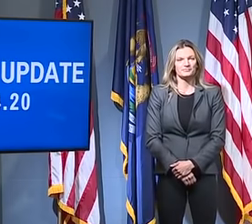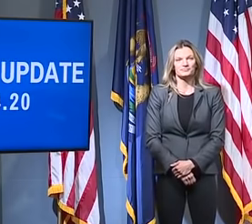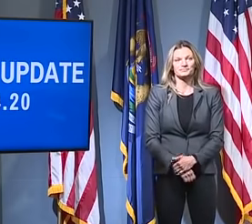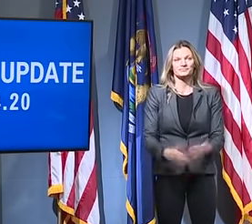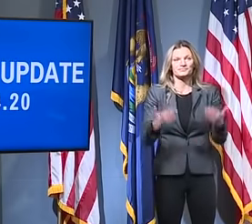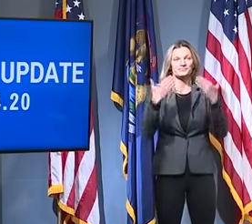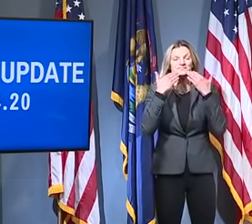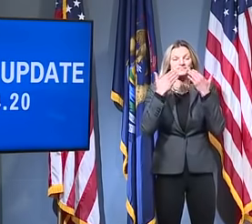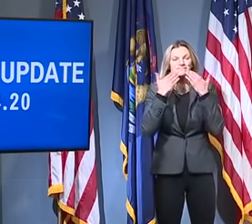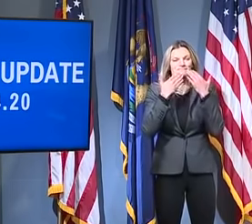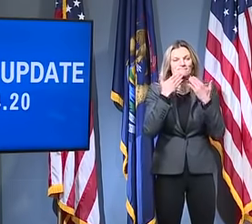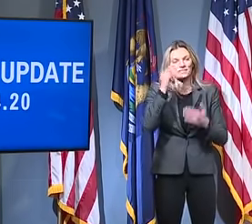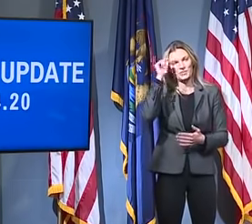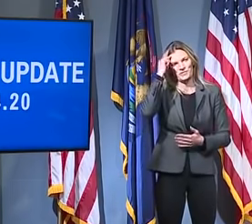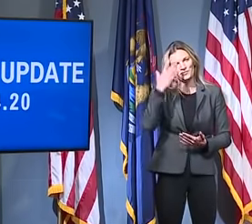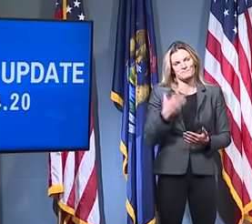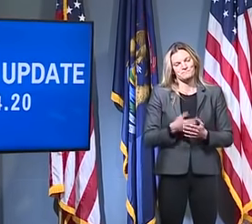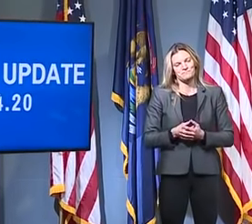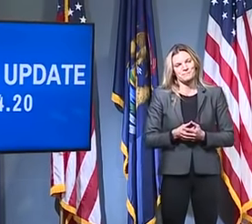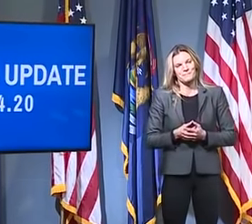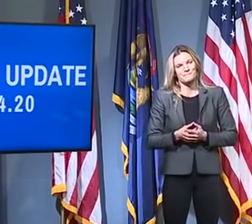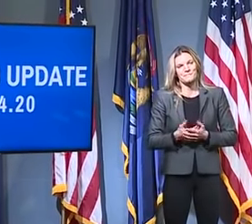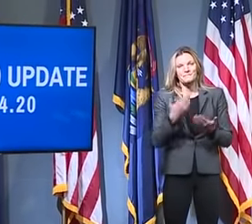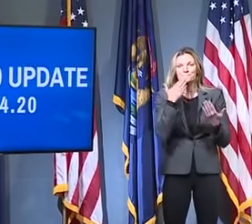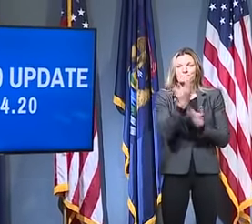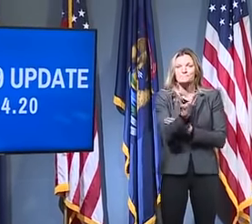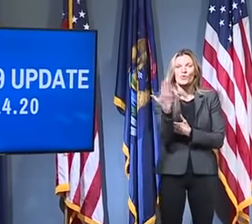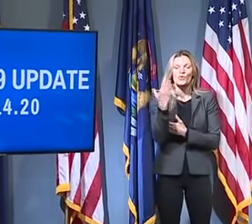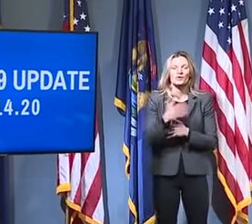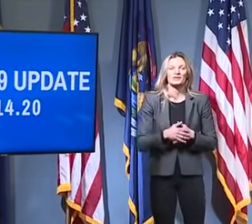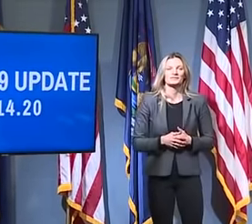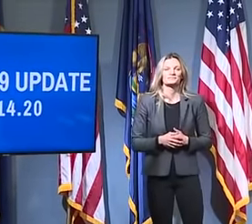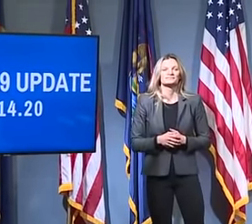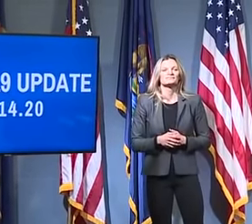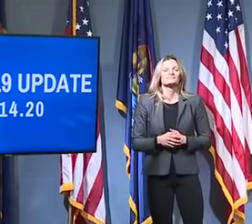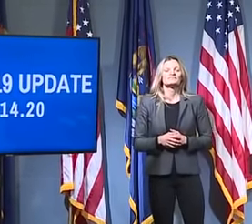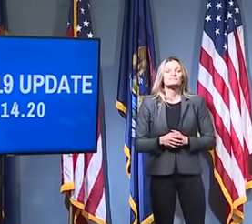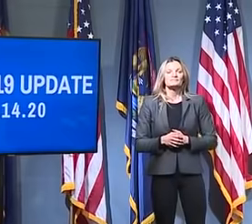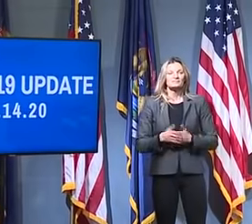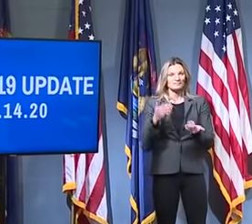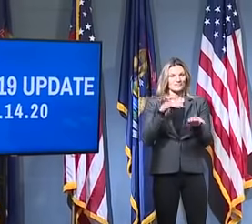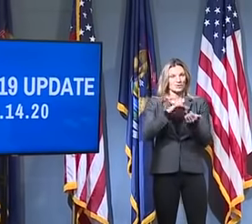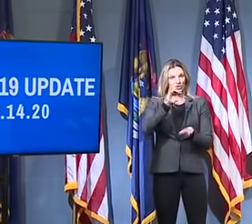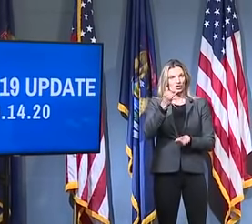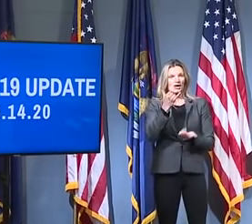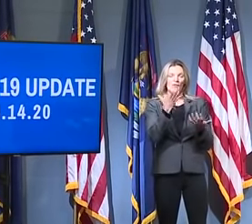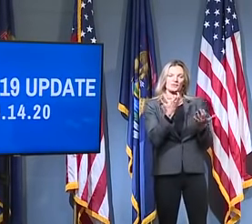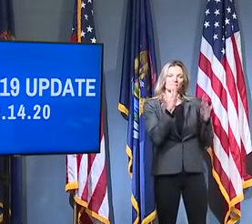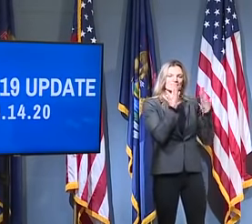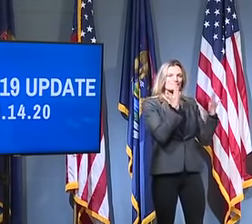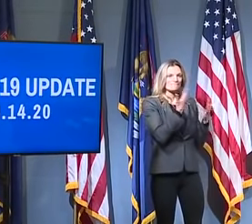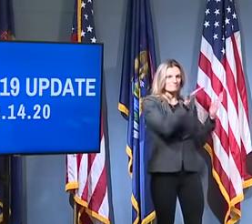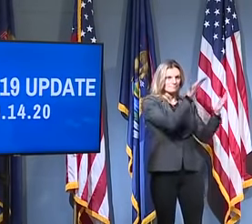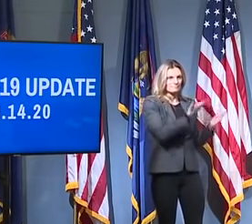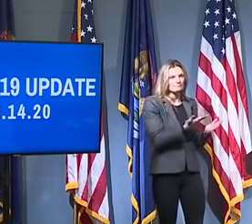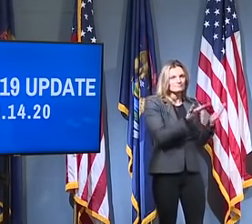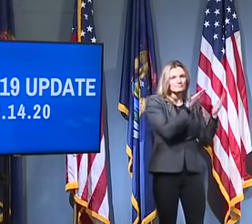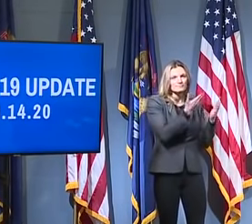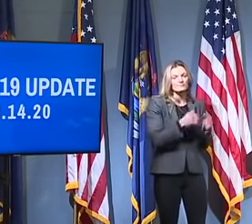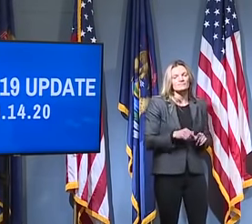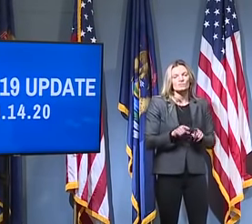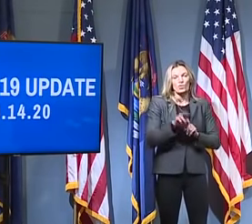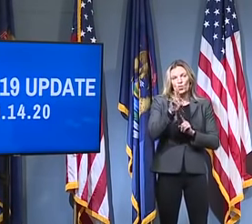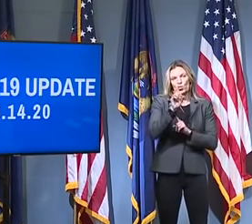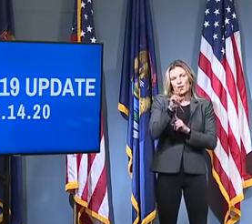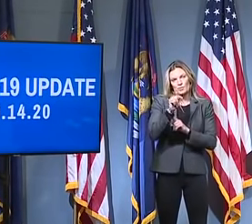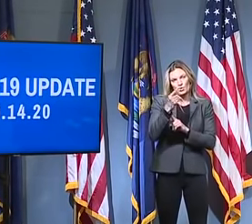Thank you, Governor, and good morning, everyone. I also would like to acknowledge Dr. Jonae Khaldun, our Chief Medical Executive, Director Robert Gordon